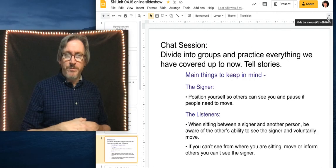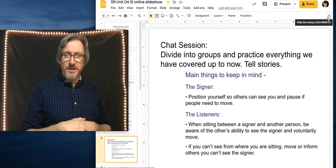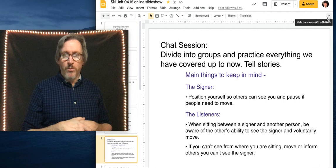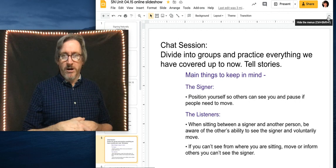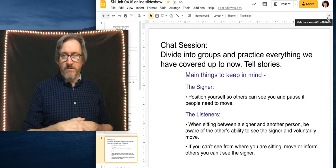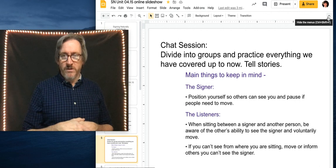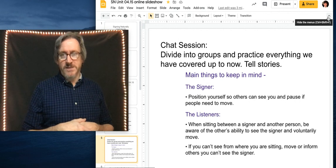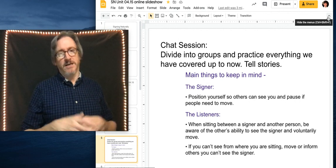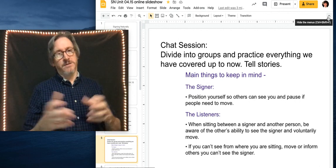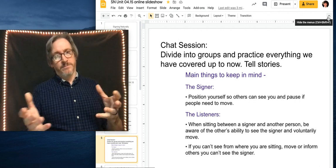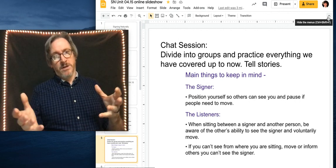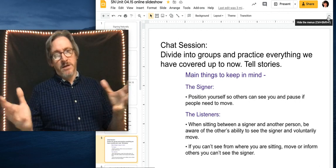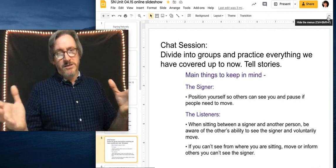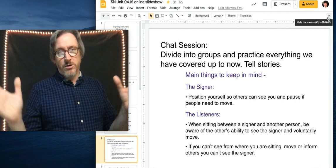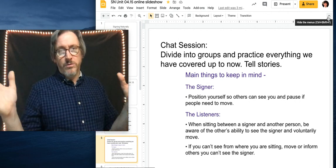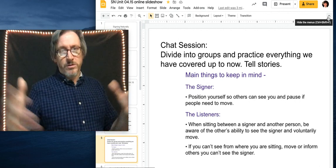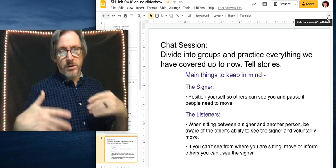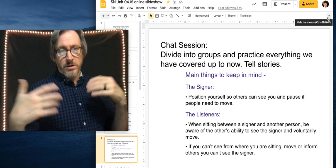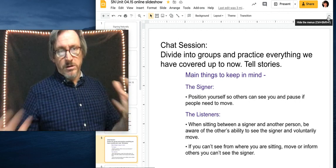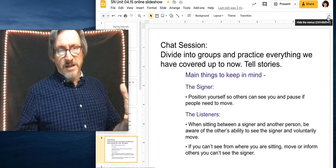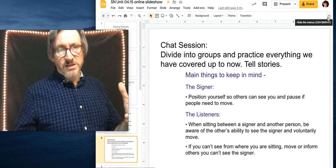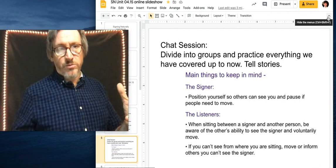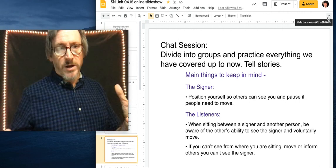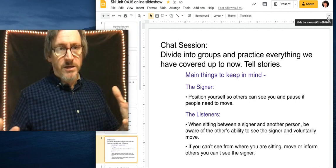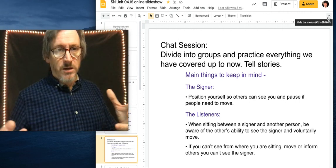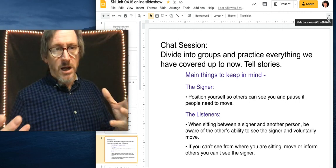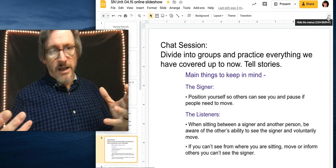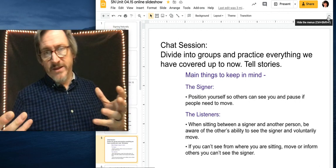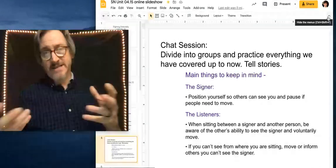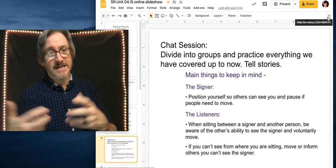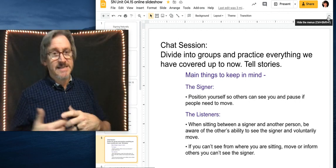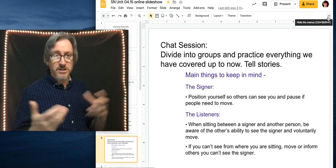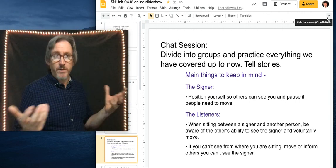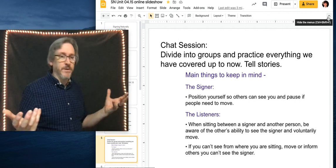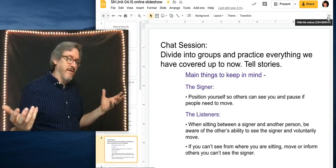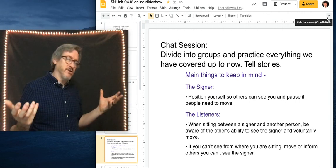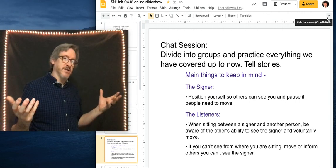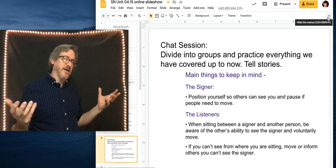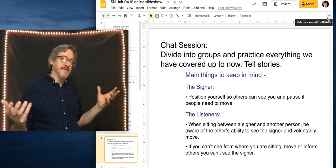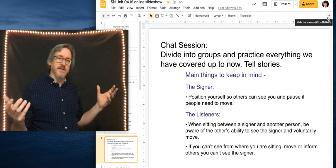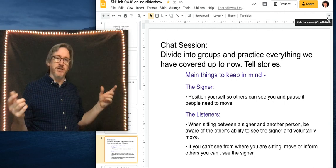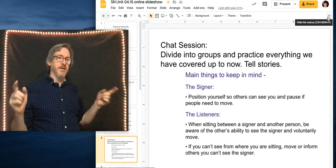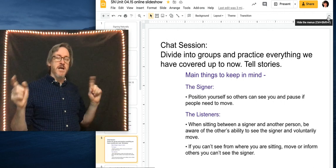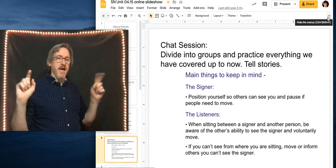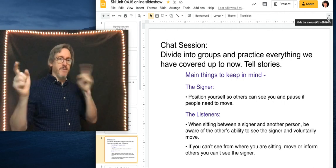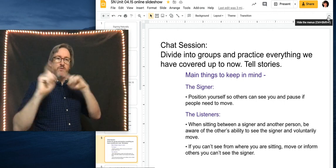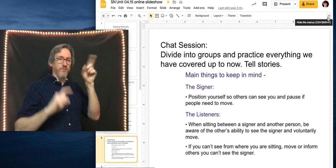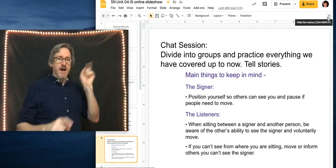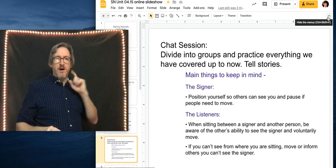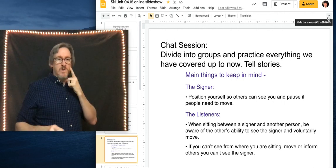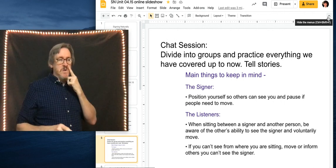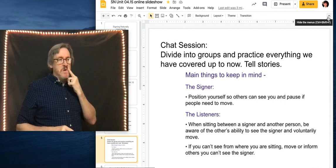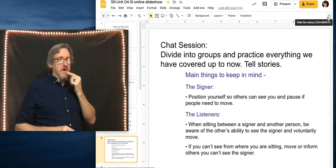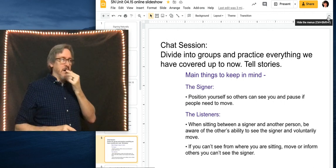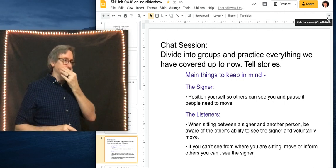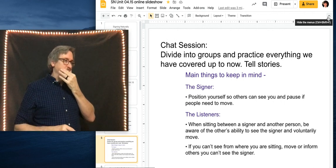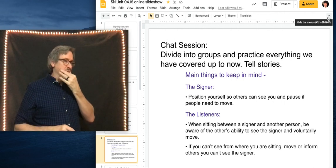just to be aware of those things. So that's what this next section, we would have just a chat session and move